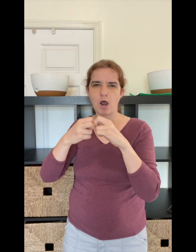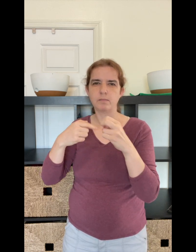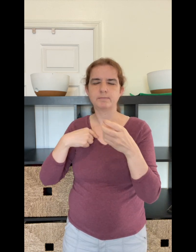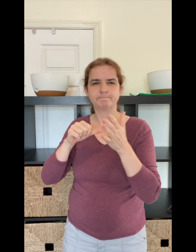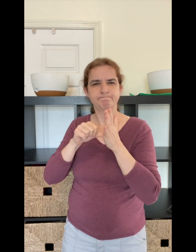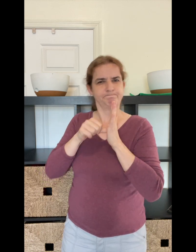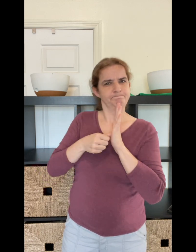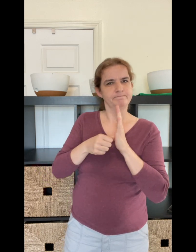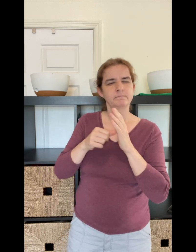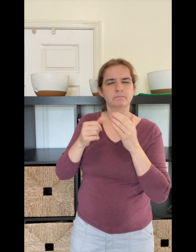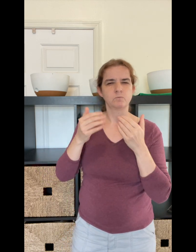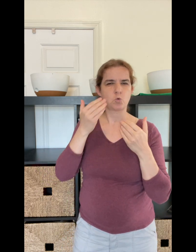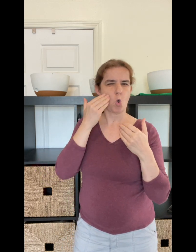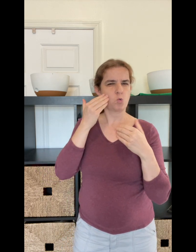fixing the problem.